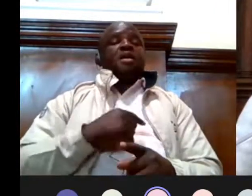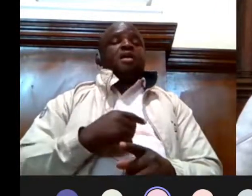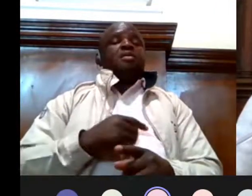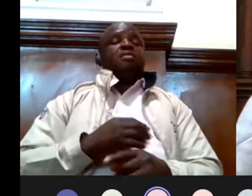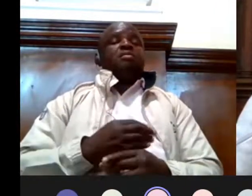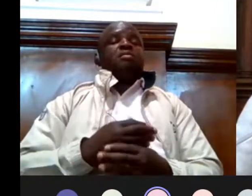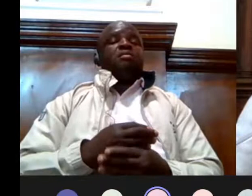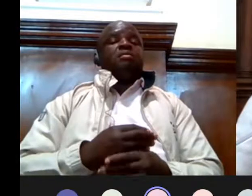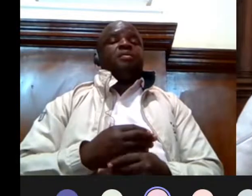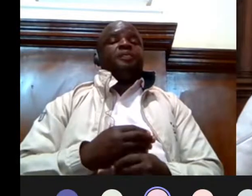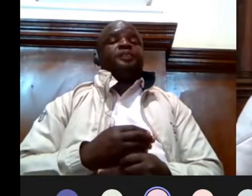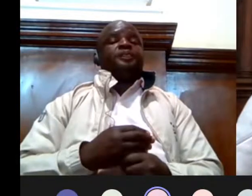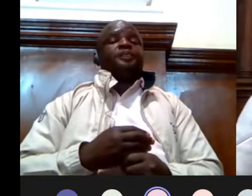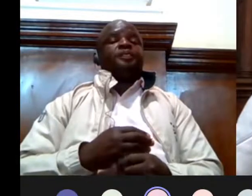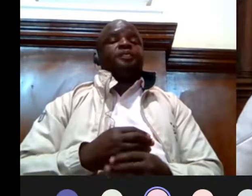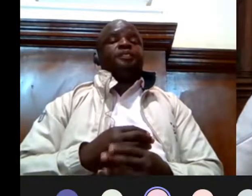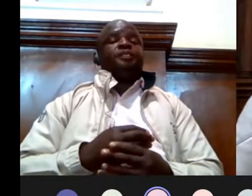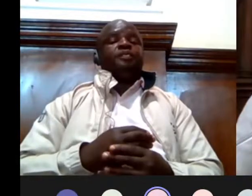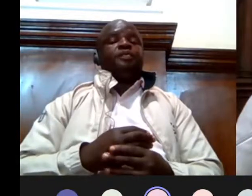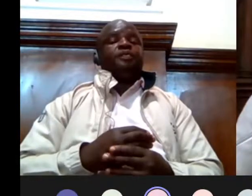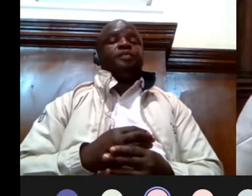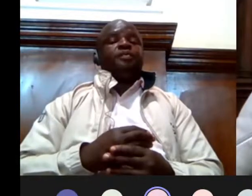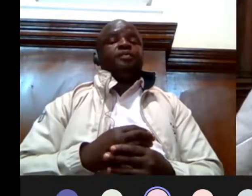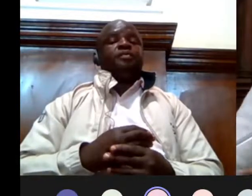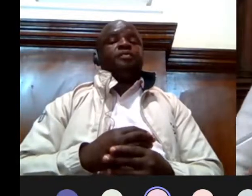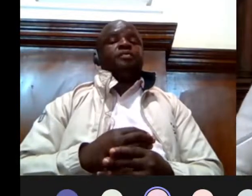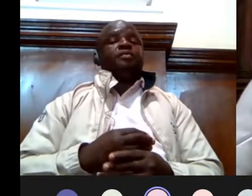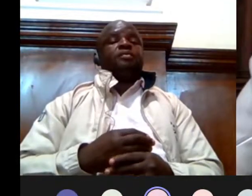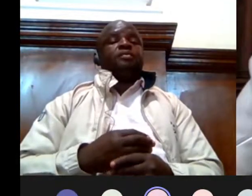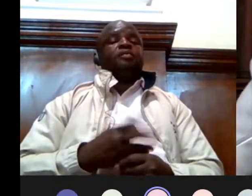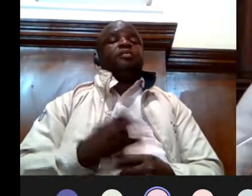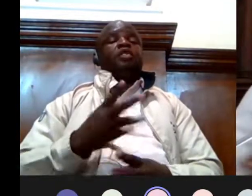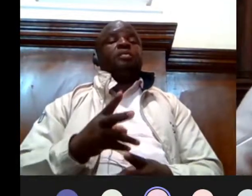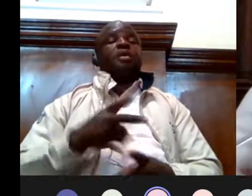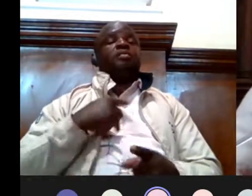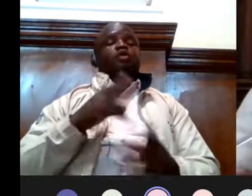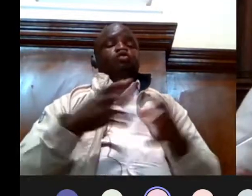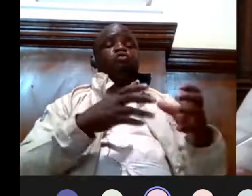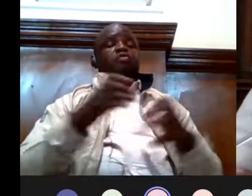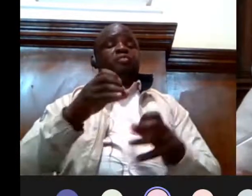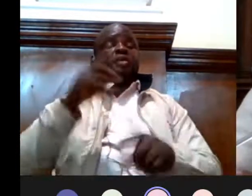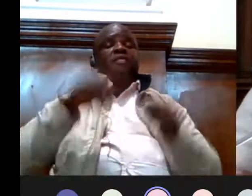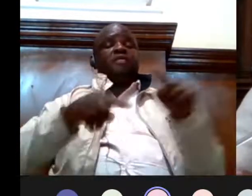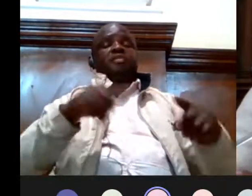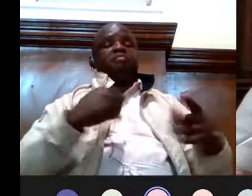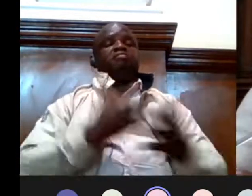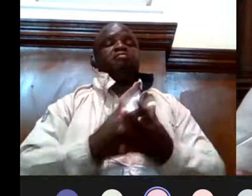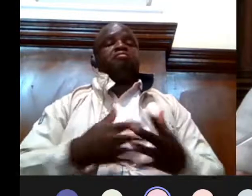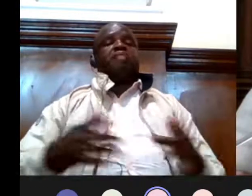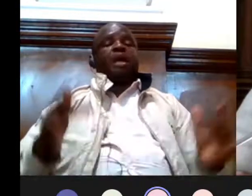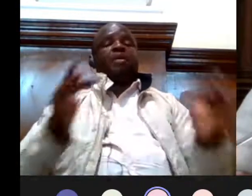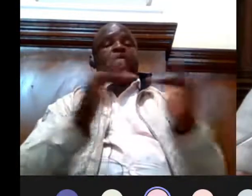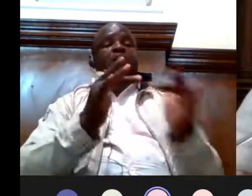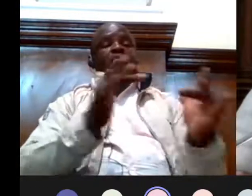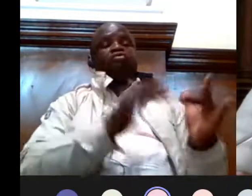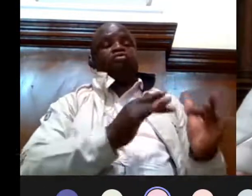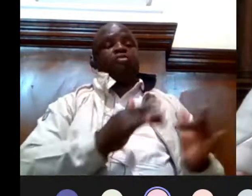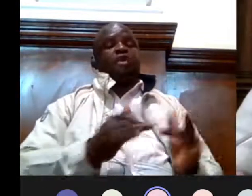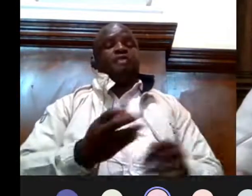opposites. Connecting the diverse people and political parties with their